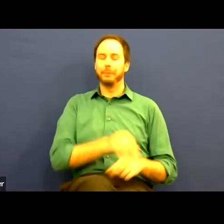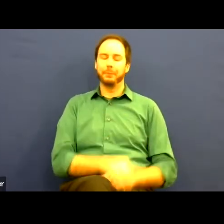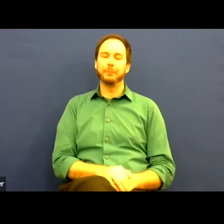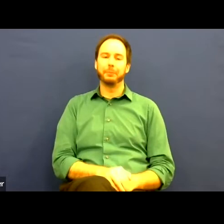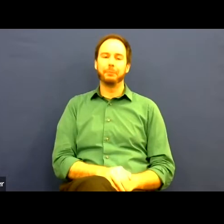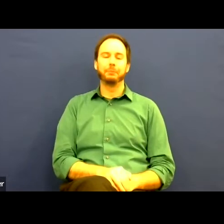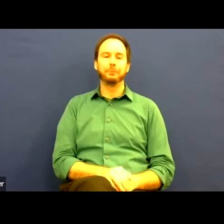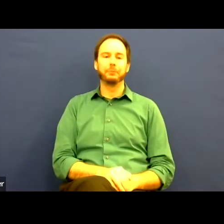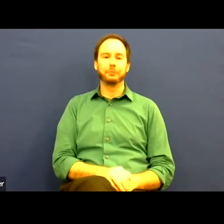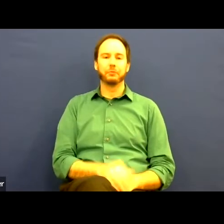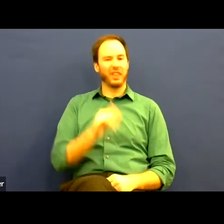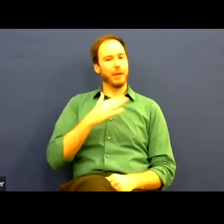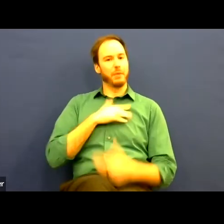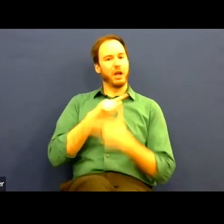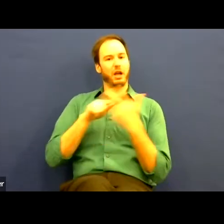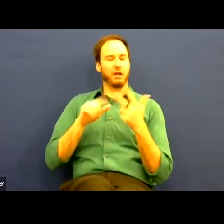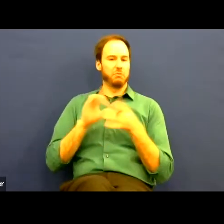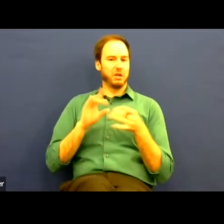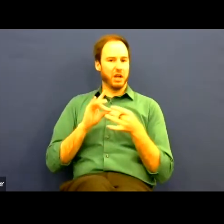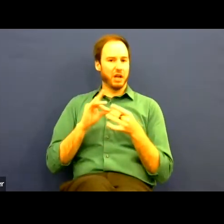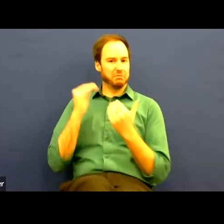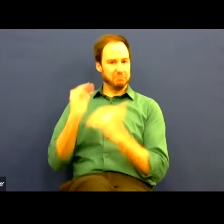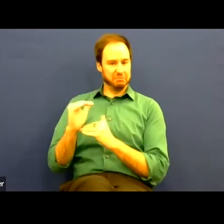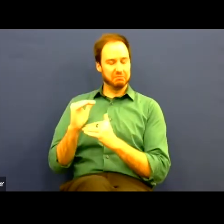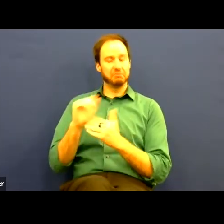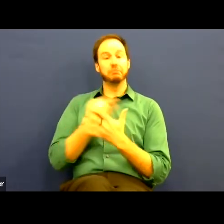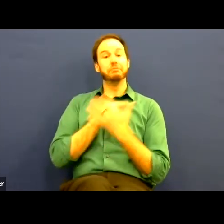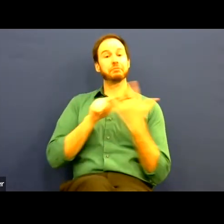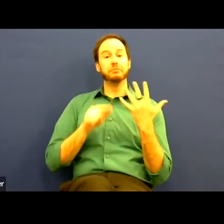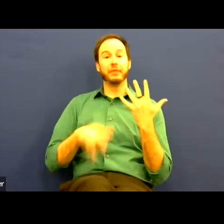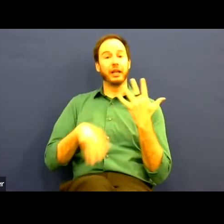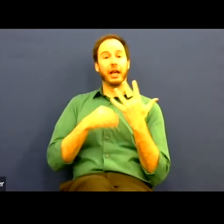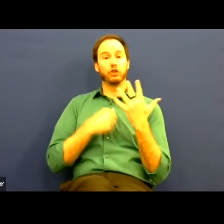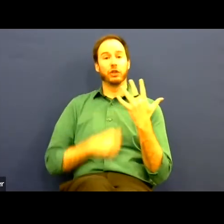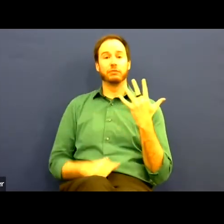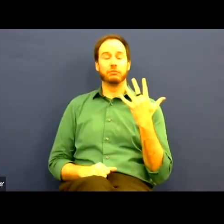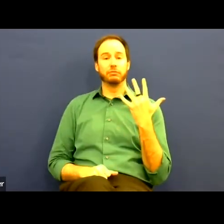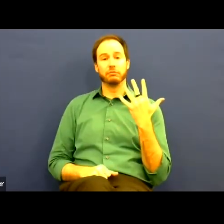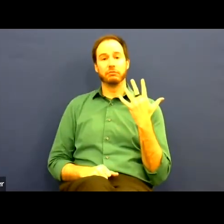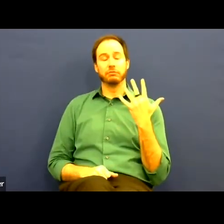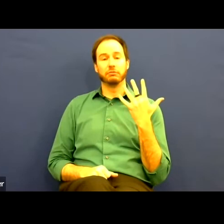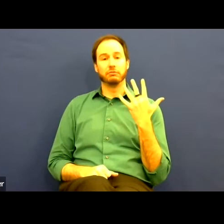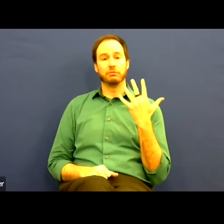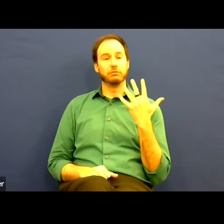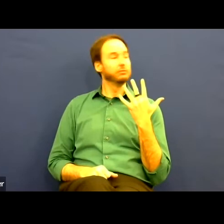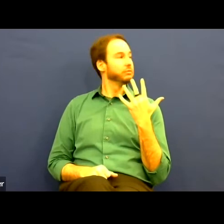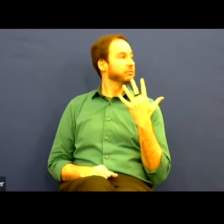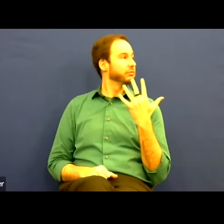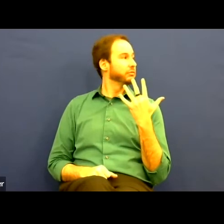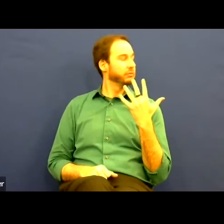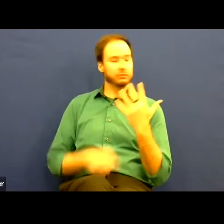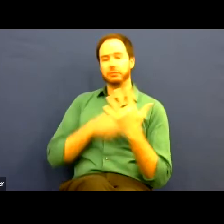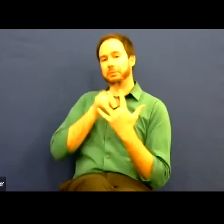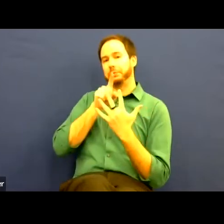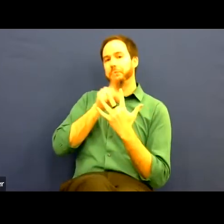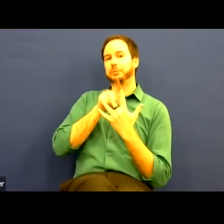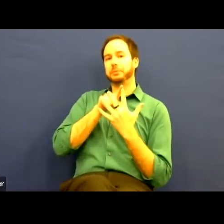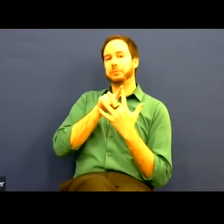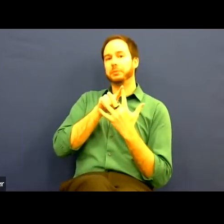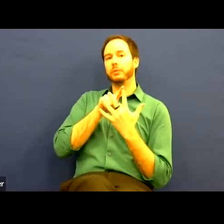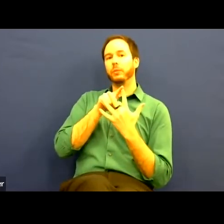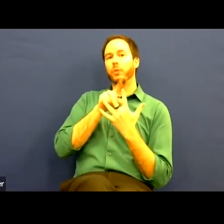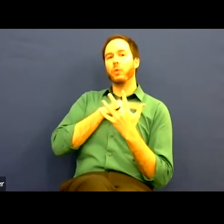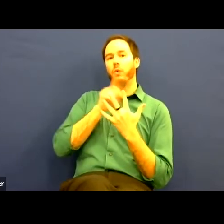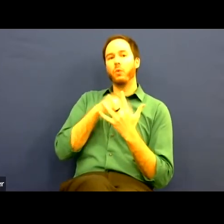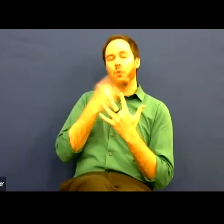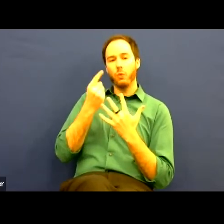So those are my comments. Open it up to the board. My comment is